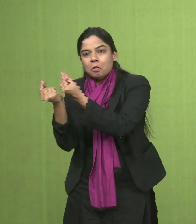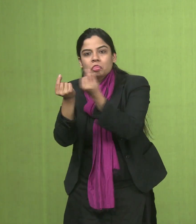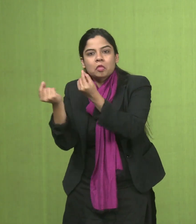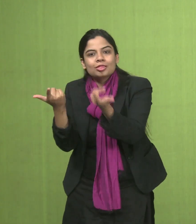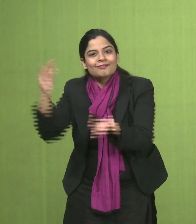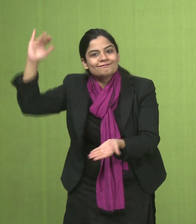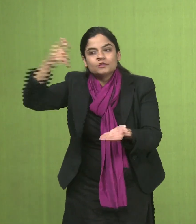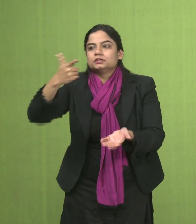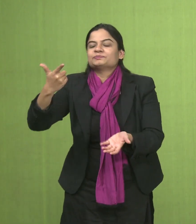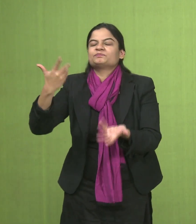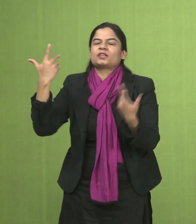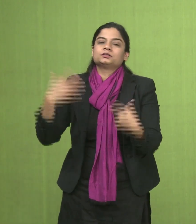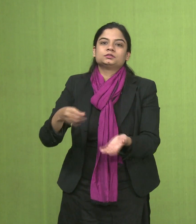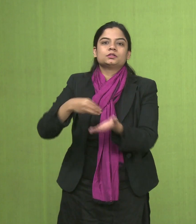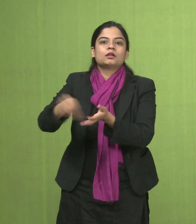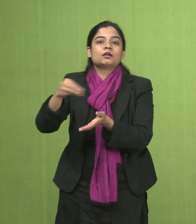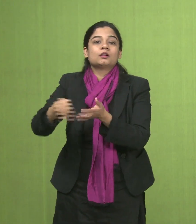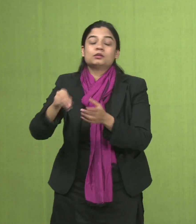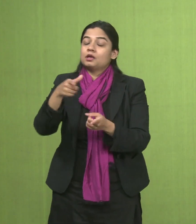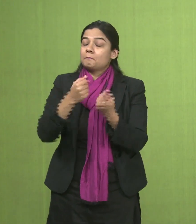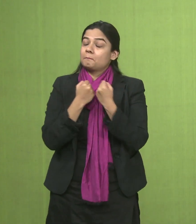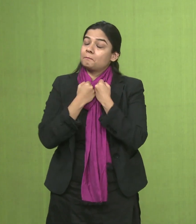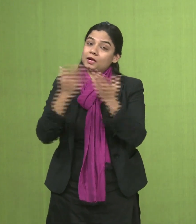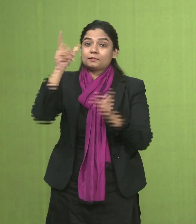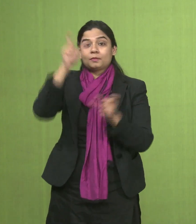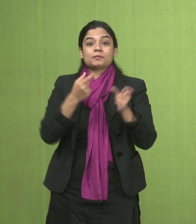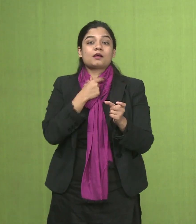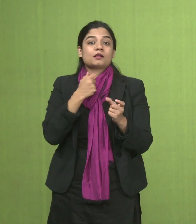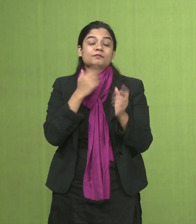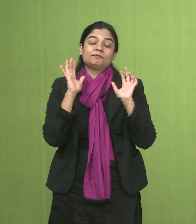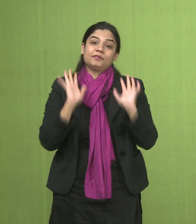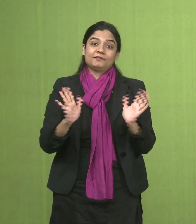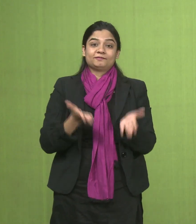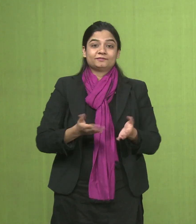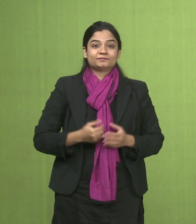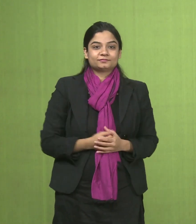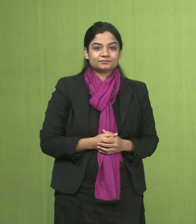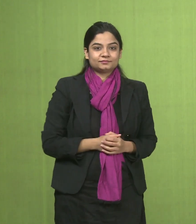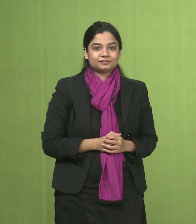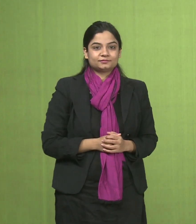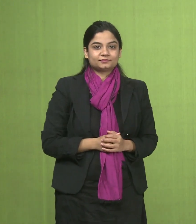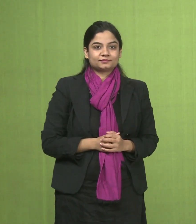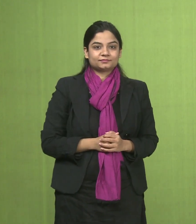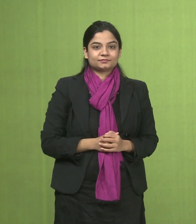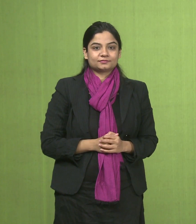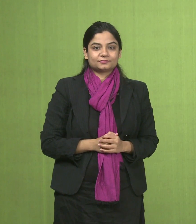of Pepsi, they will say, no, buy the big one, buy the big one. They will convince you. So shopkeepers, poor consumer